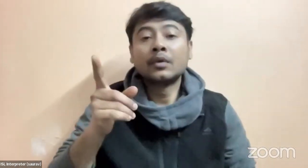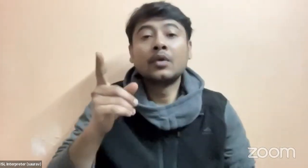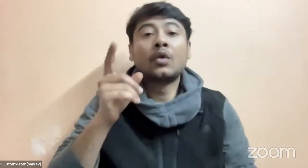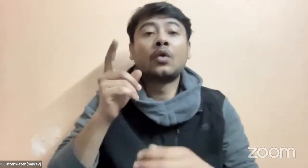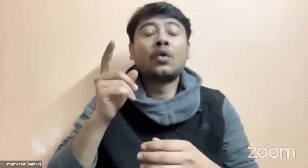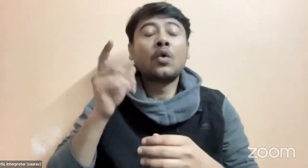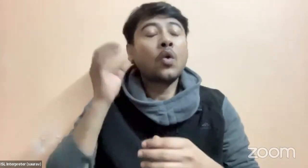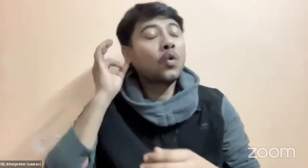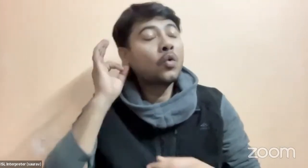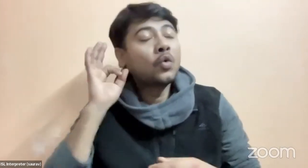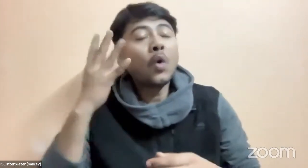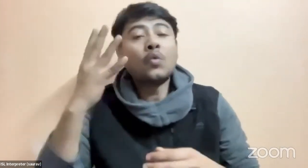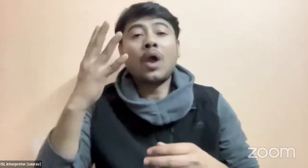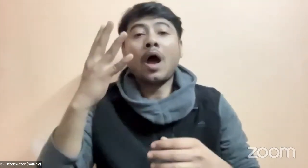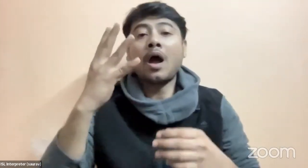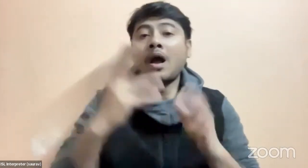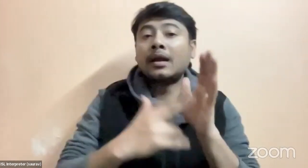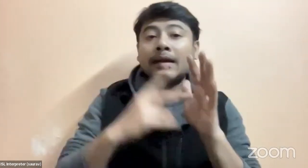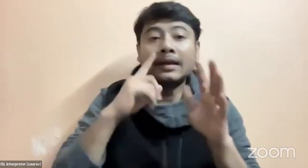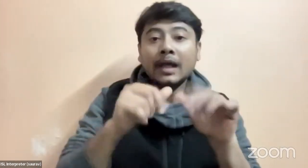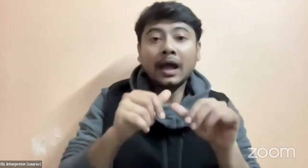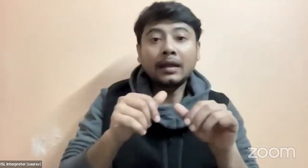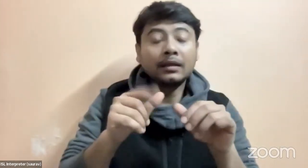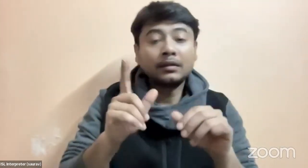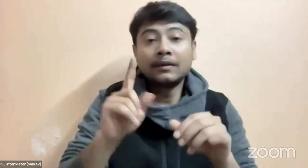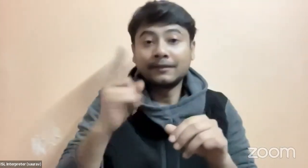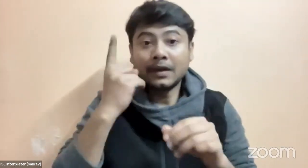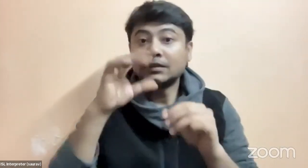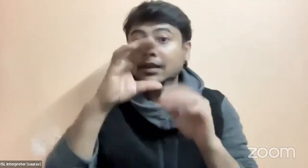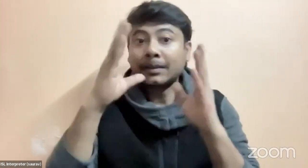Nityananda, and after that, you should say Gauranga.